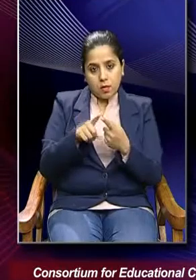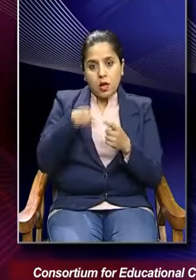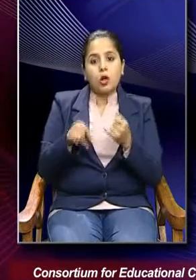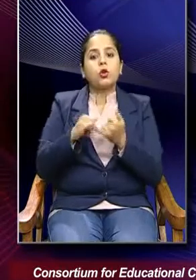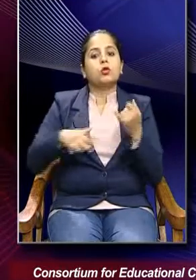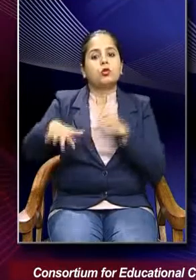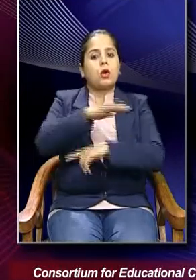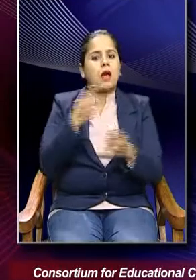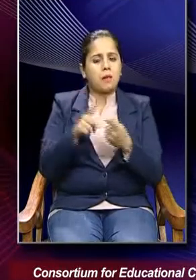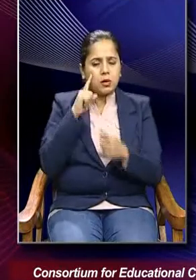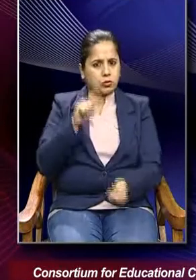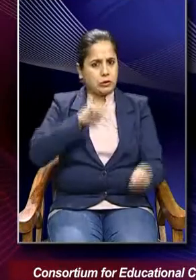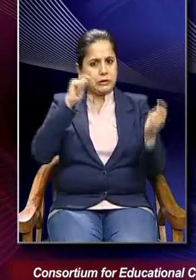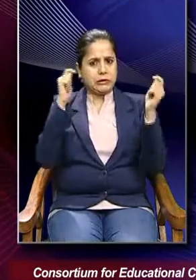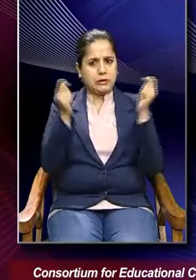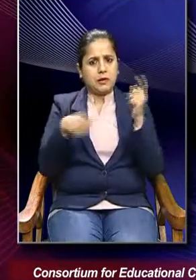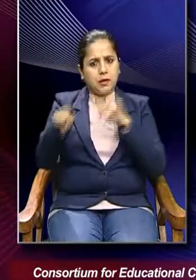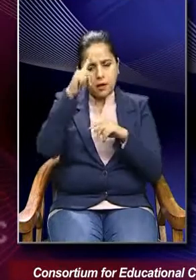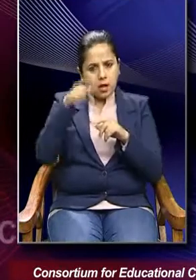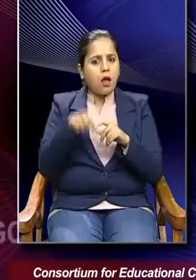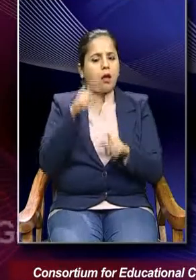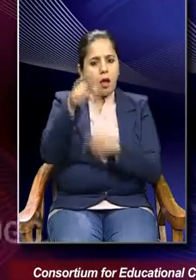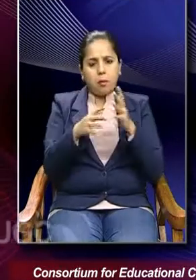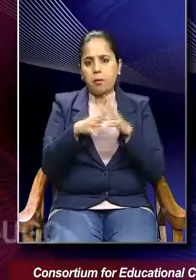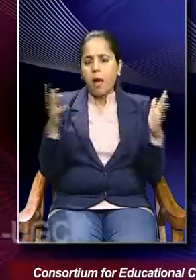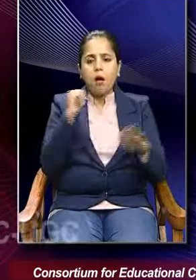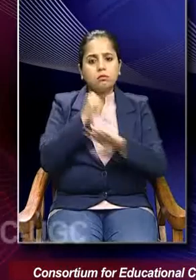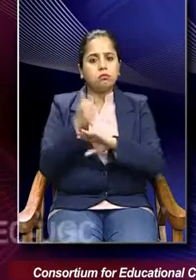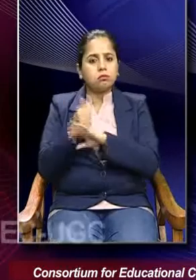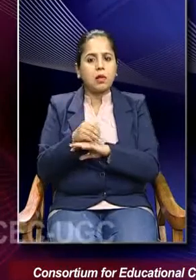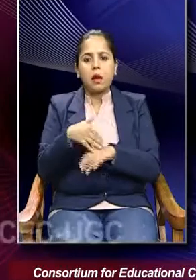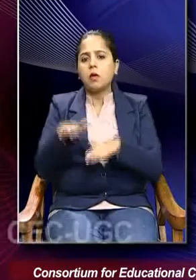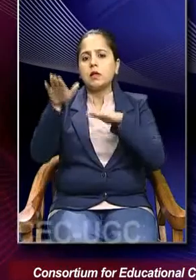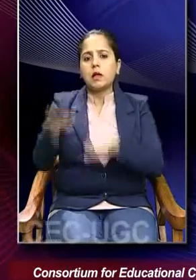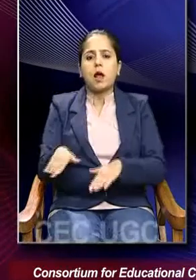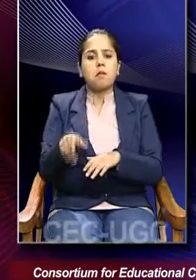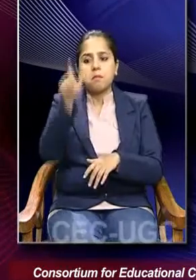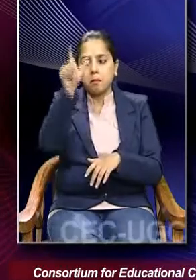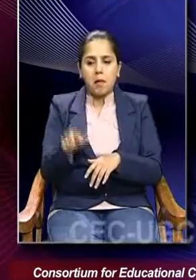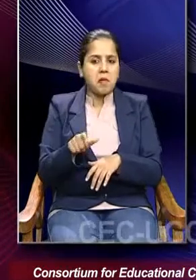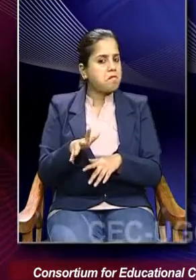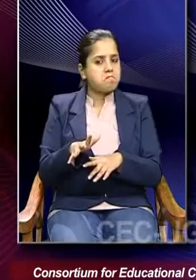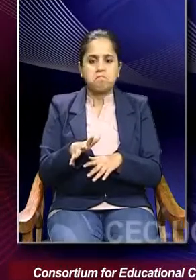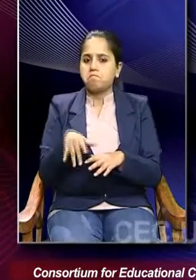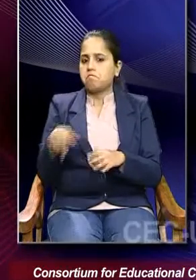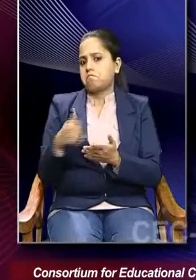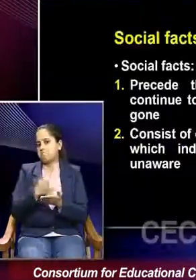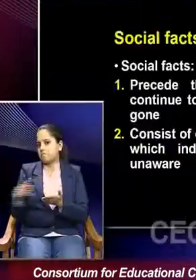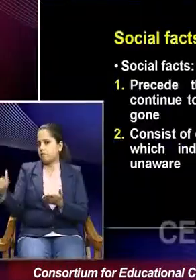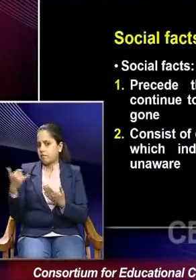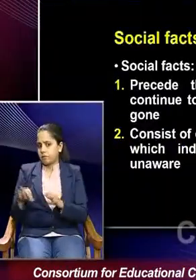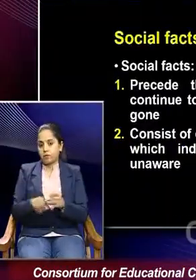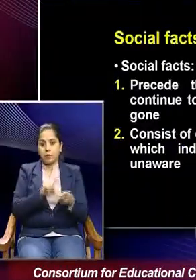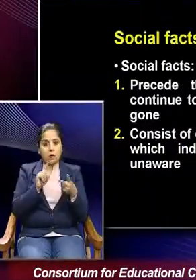has undergone change in the industrialized society, it is not dependent on individual. Number 2,